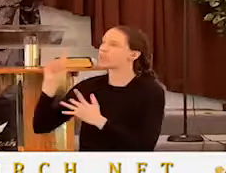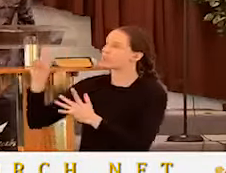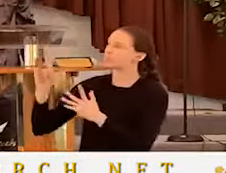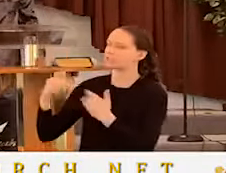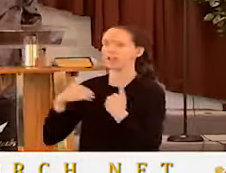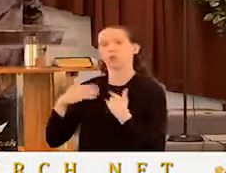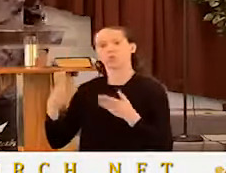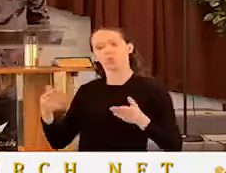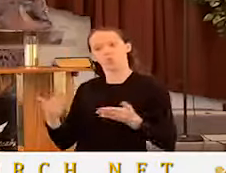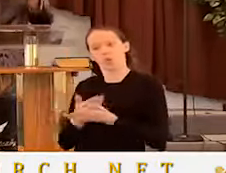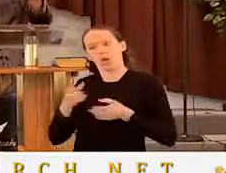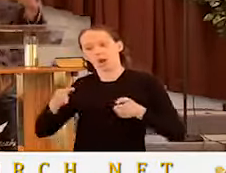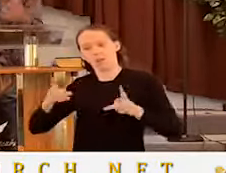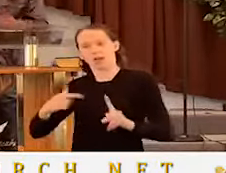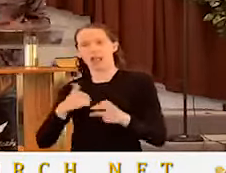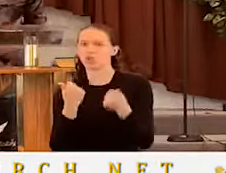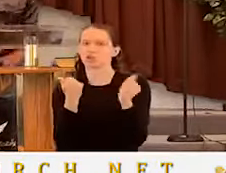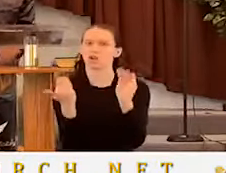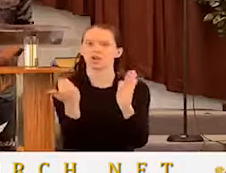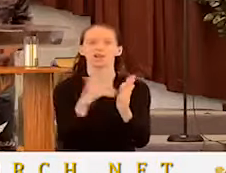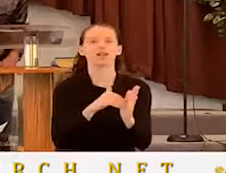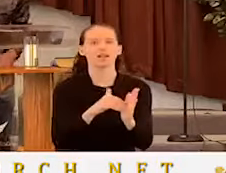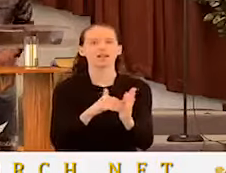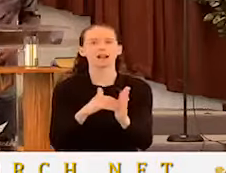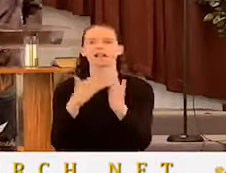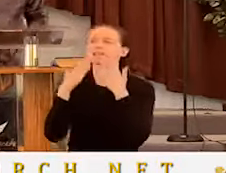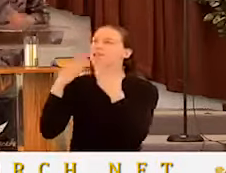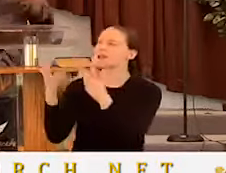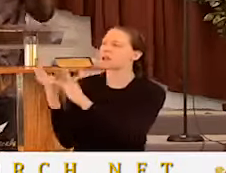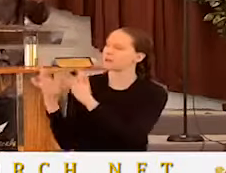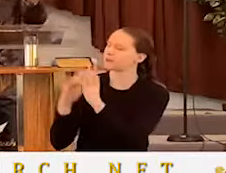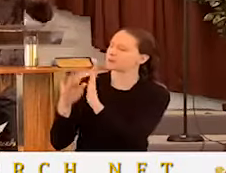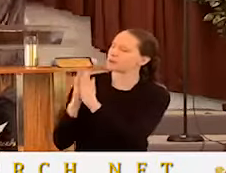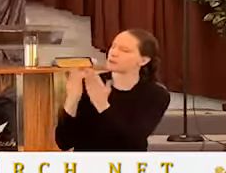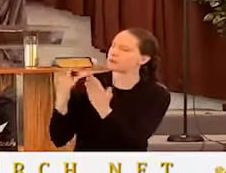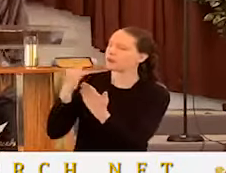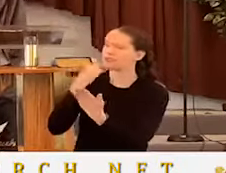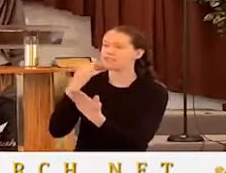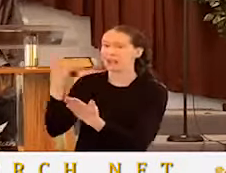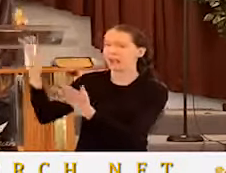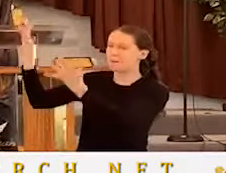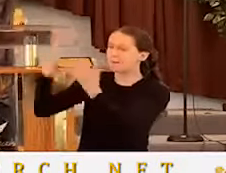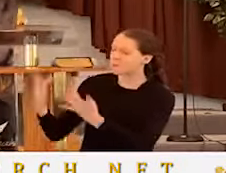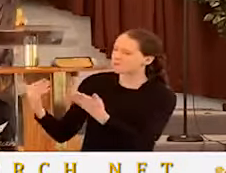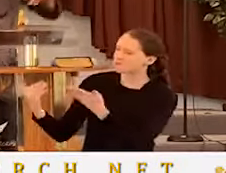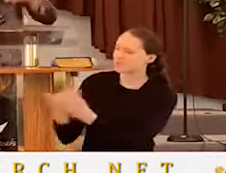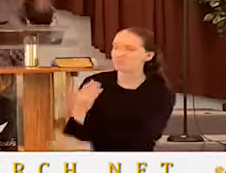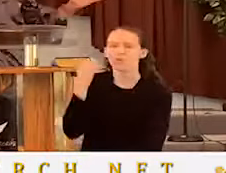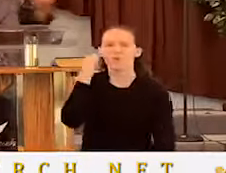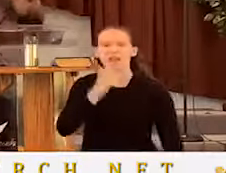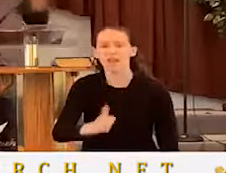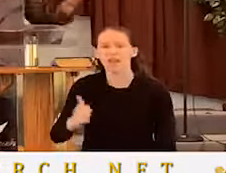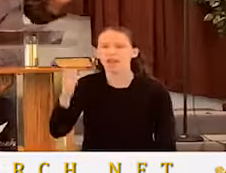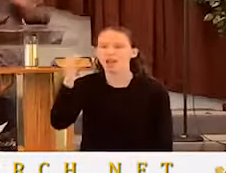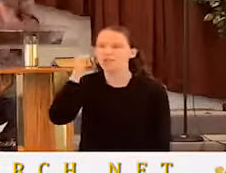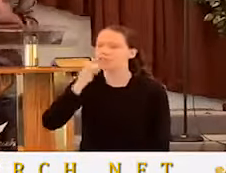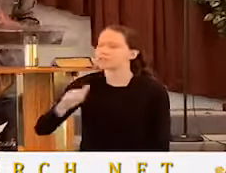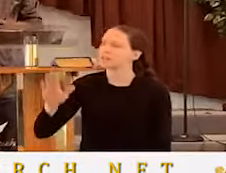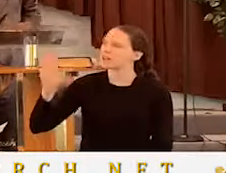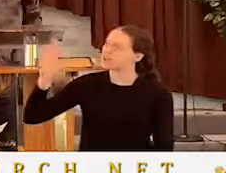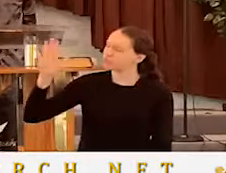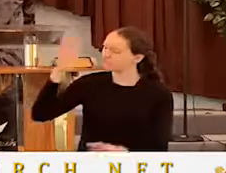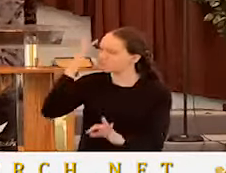me another chance. I'm so grateful that the Bible says that his mercy is renewed every morning, for great is